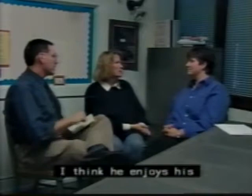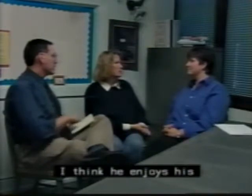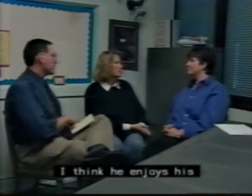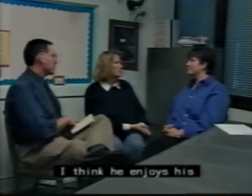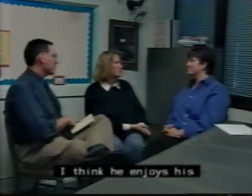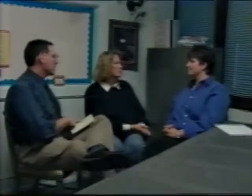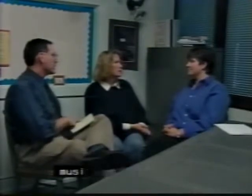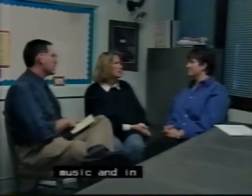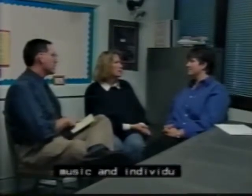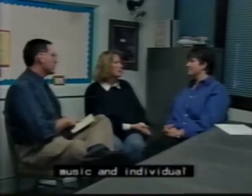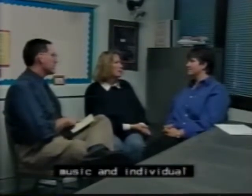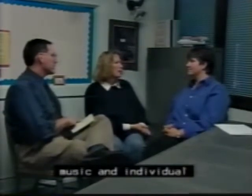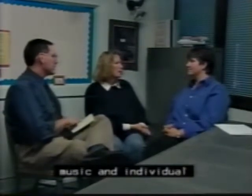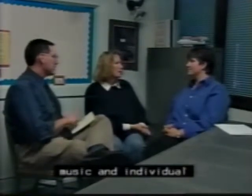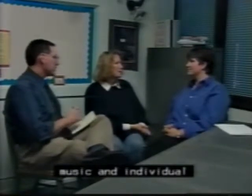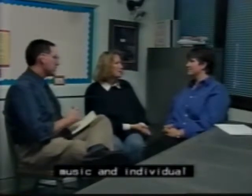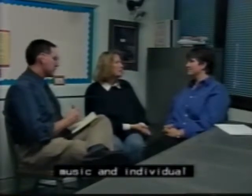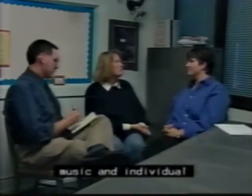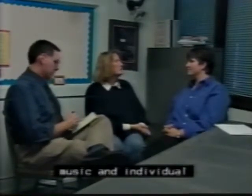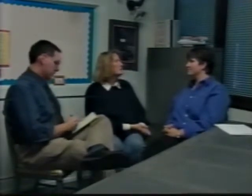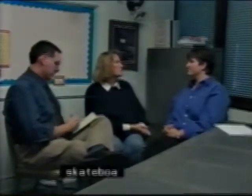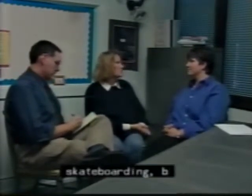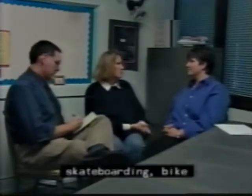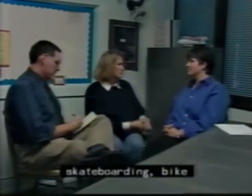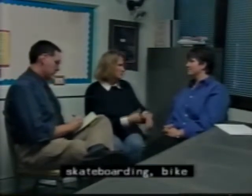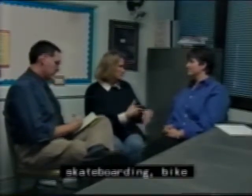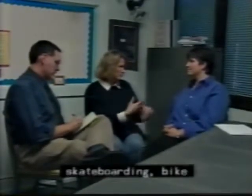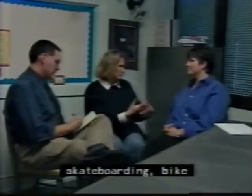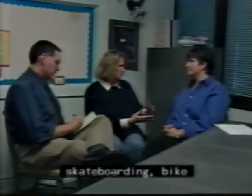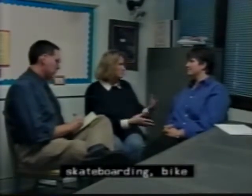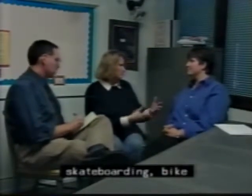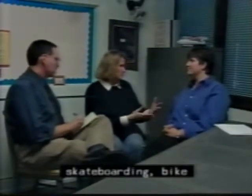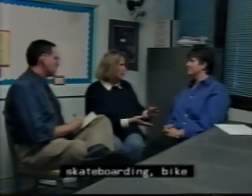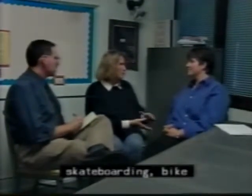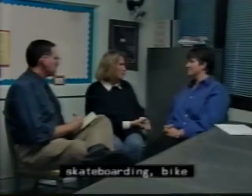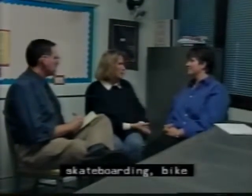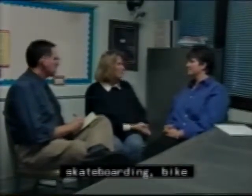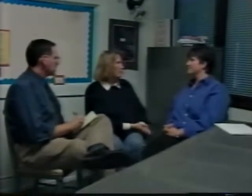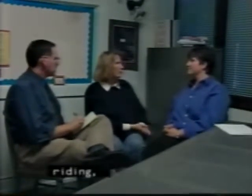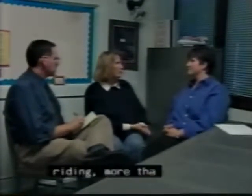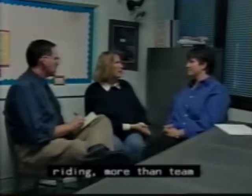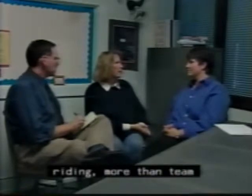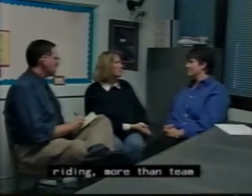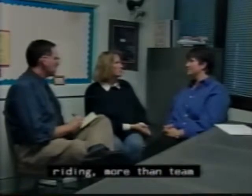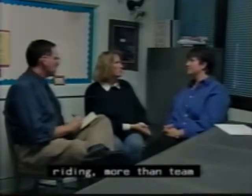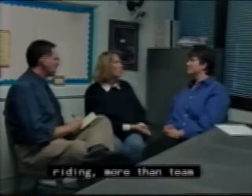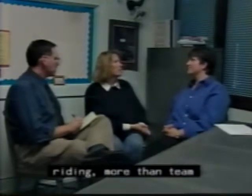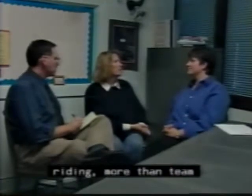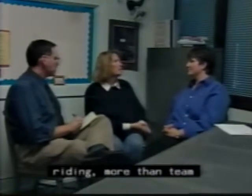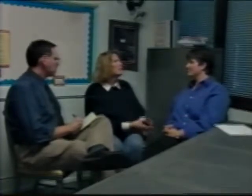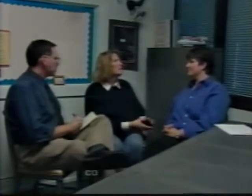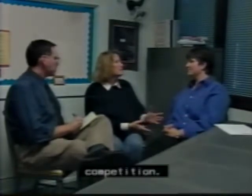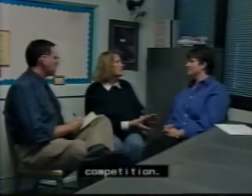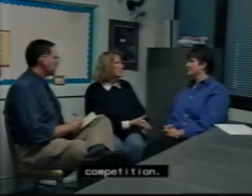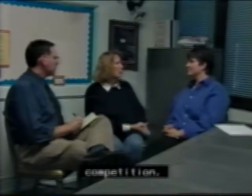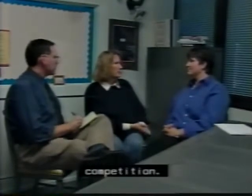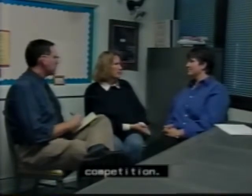his music and individual skateboarding, bike riding, more than team